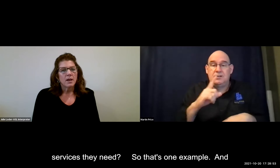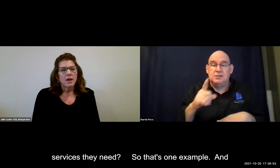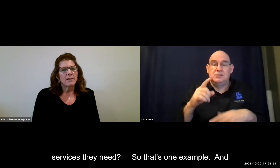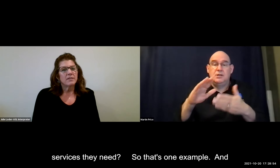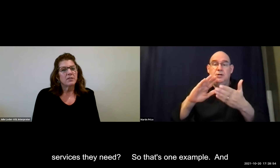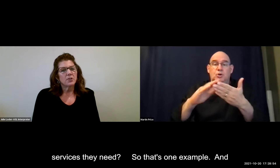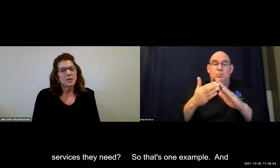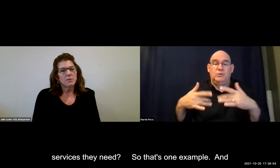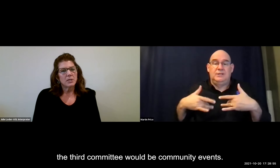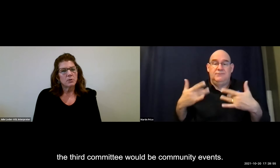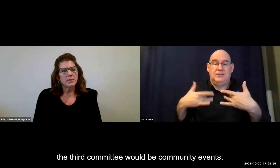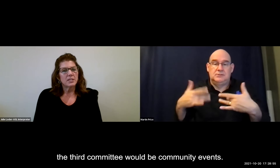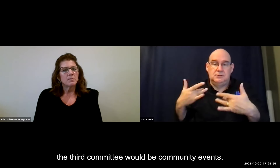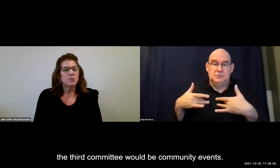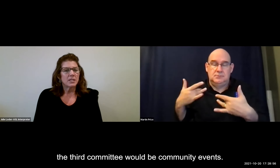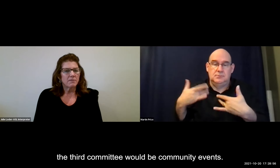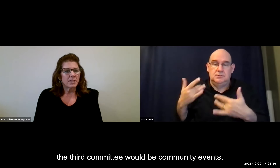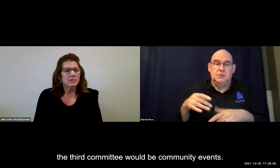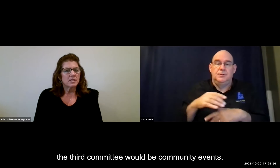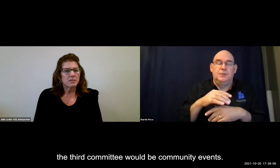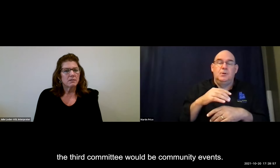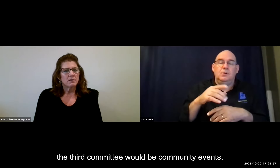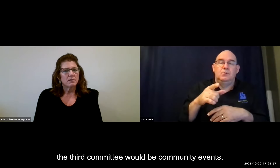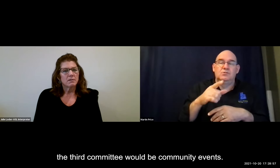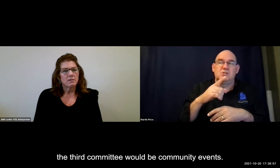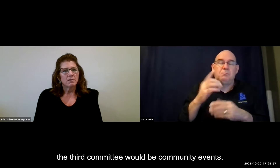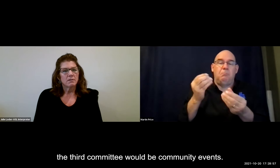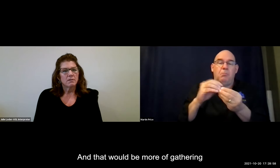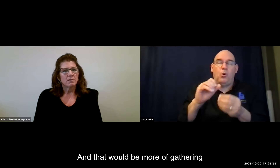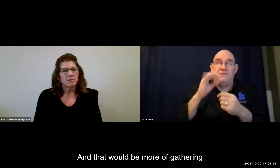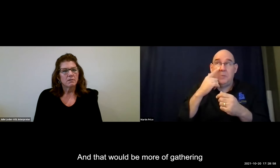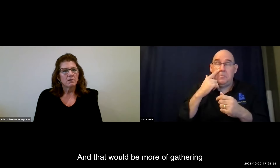example. And then the third committee would be community events.